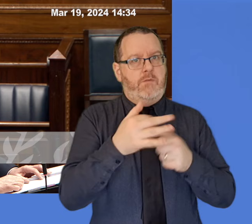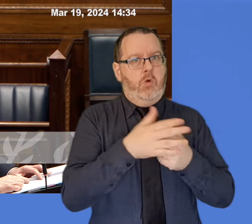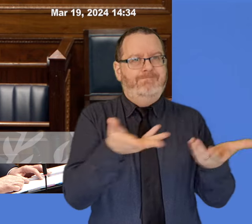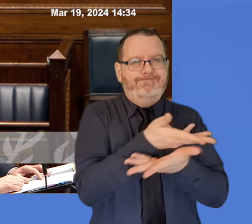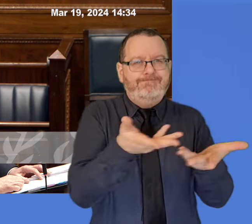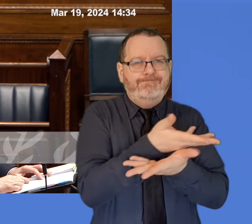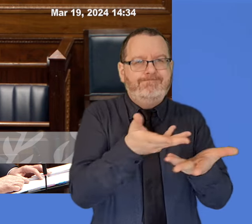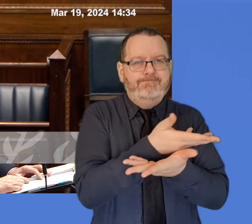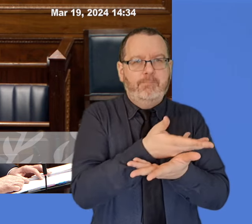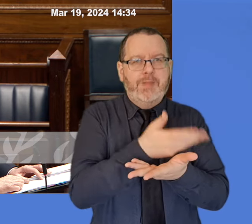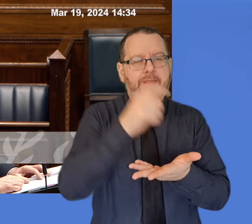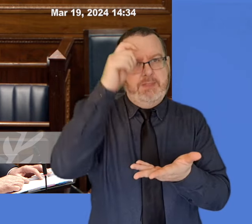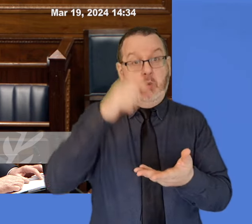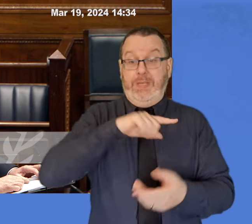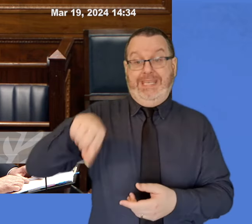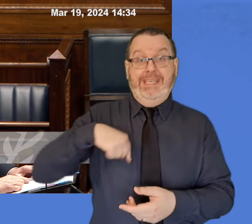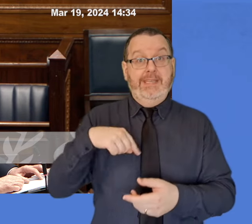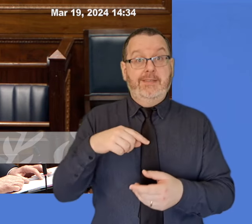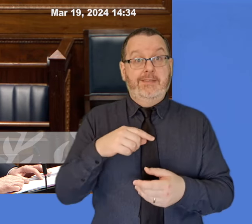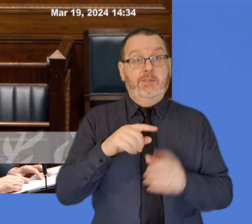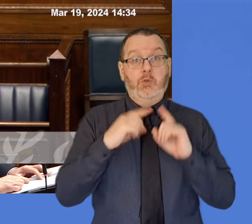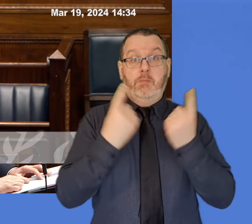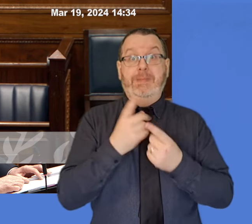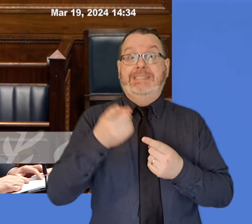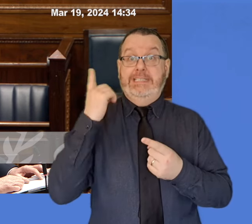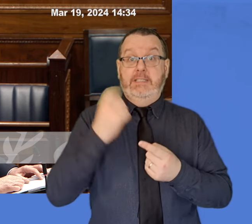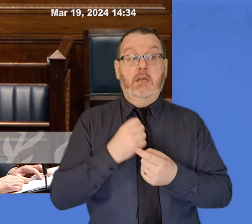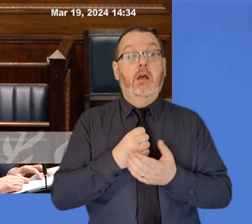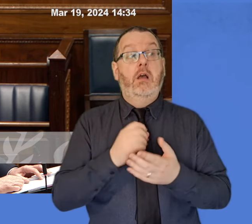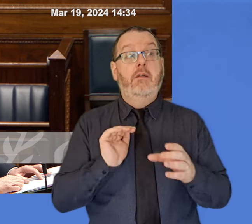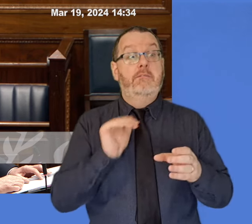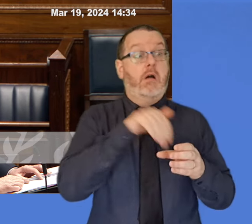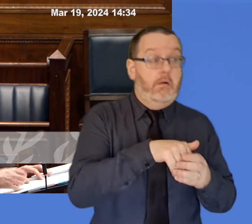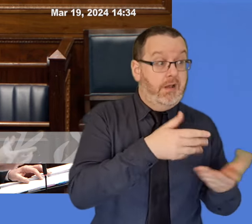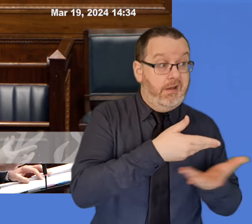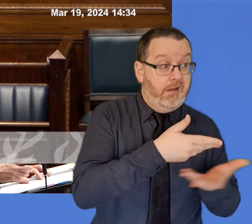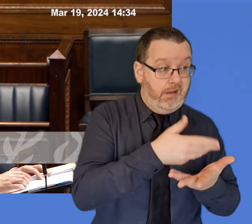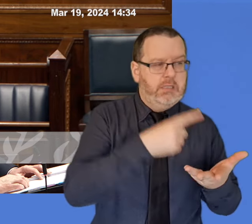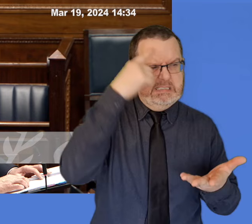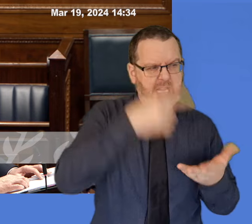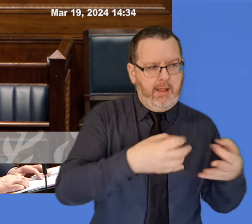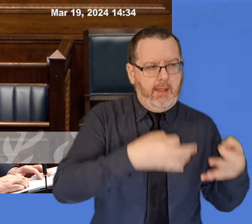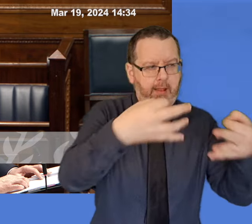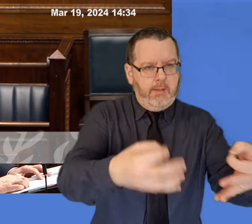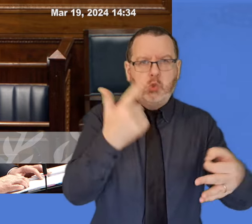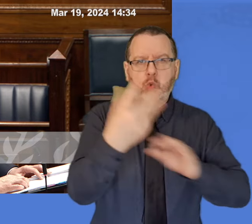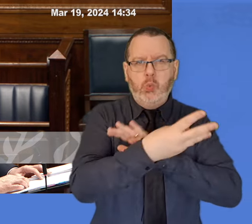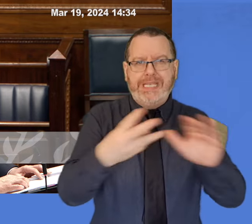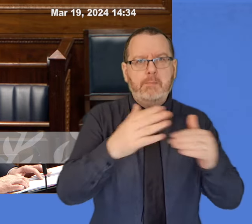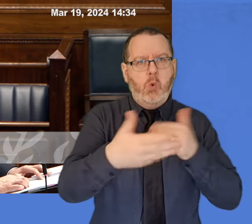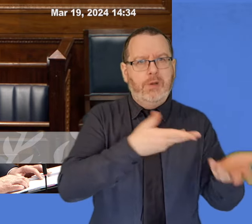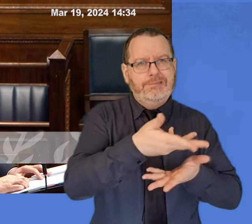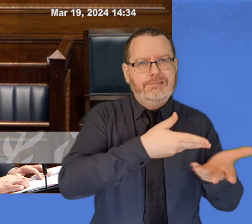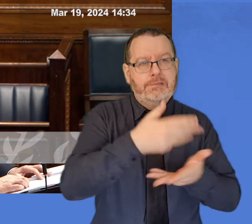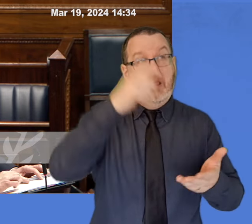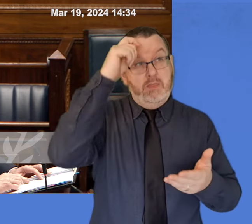the date for that was pushed back 2 weeks to allow further discussions. I think that is due to close on the 28th, and we will be happy to engage with them and